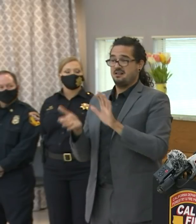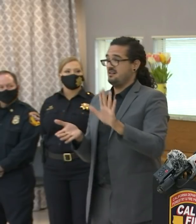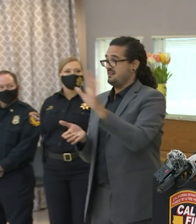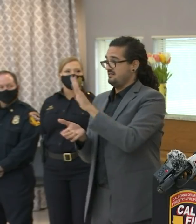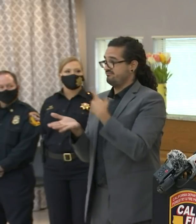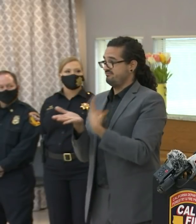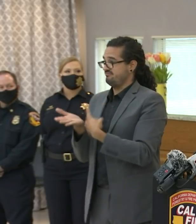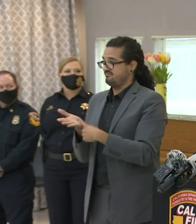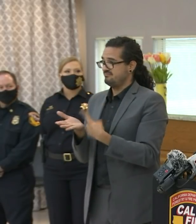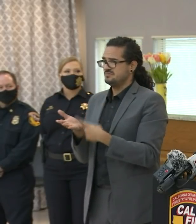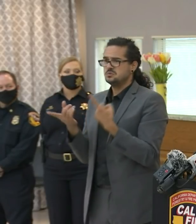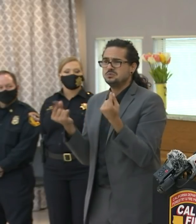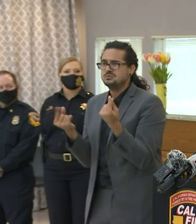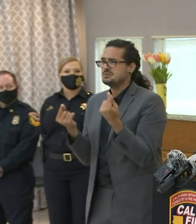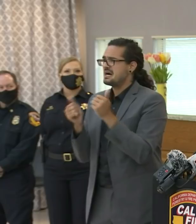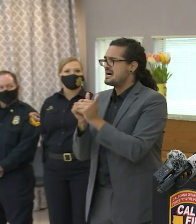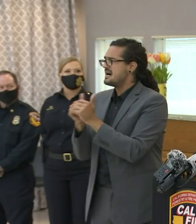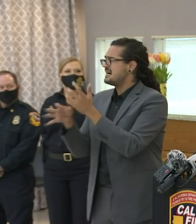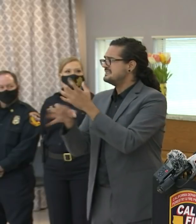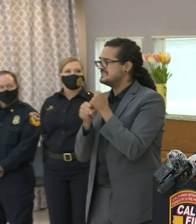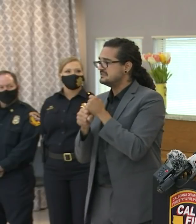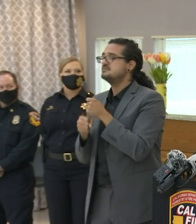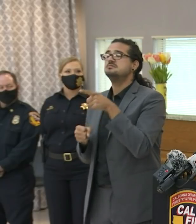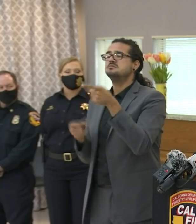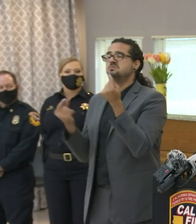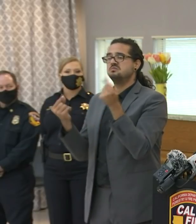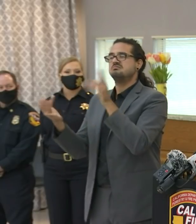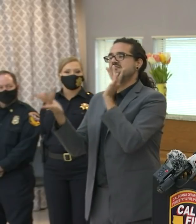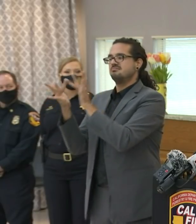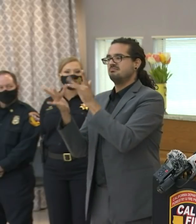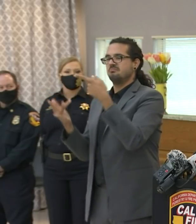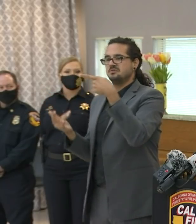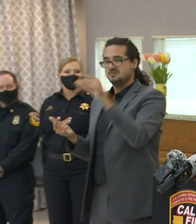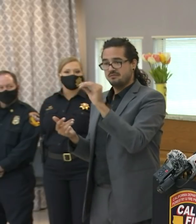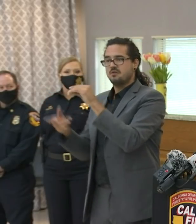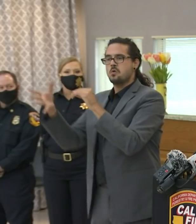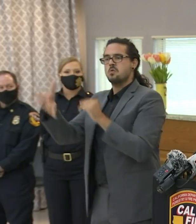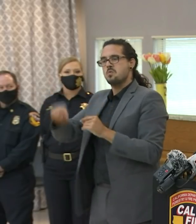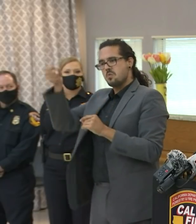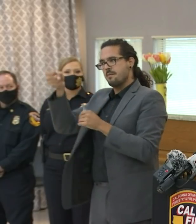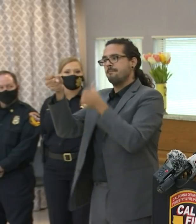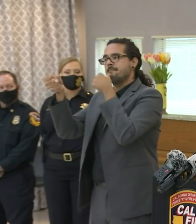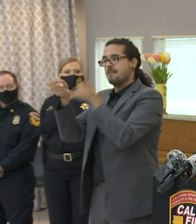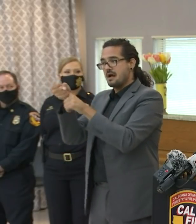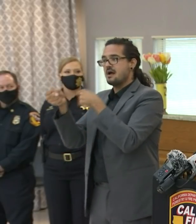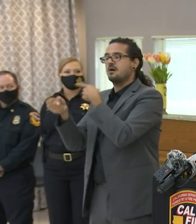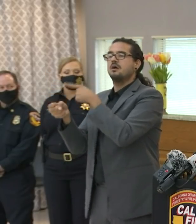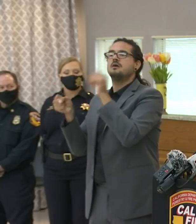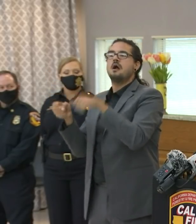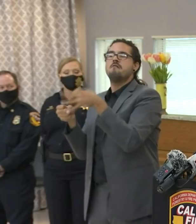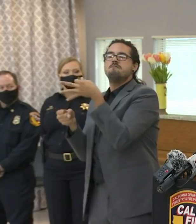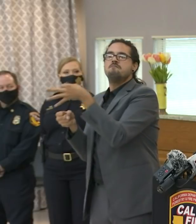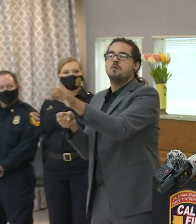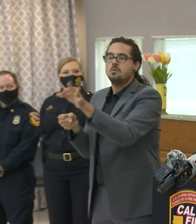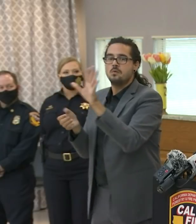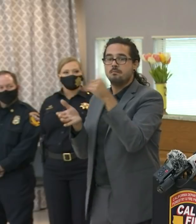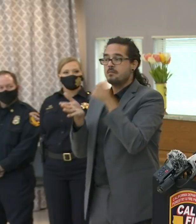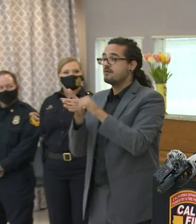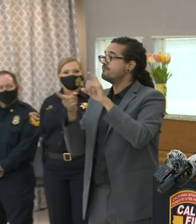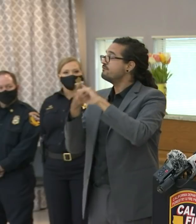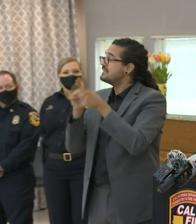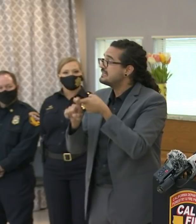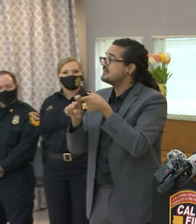you can contact the post office. You can hold your mail. You should be doing that, or divert your mail to a family or to a family member or friend that you trust that